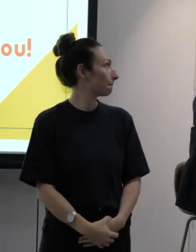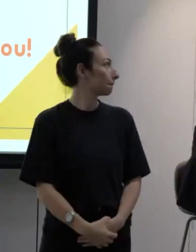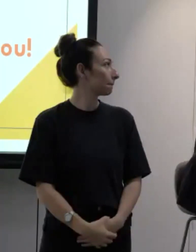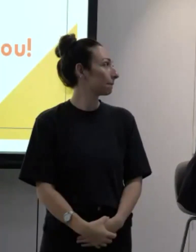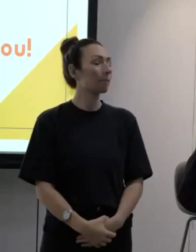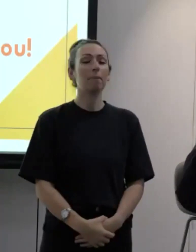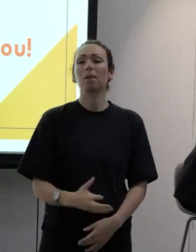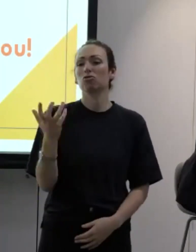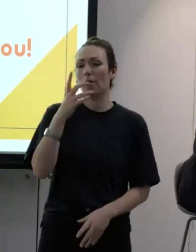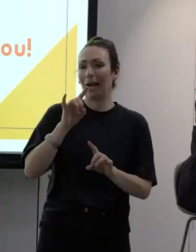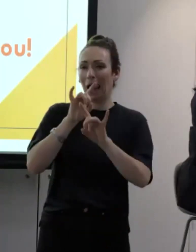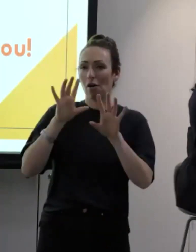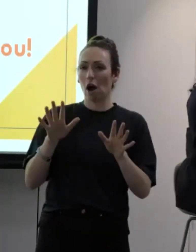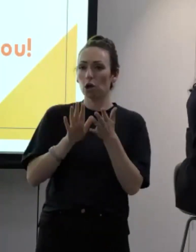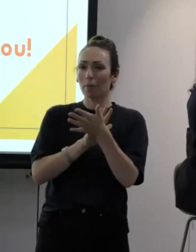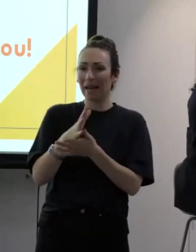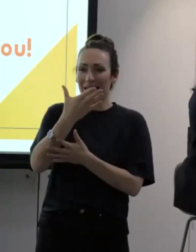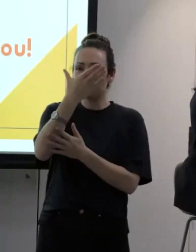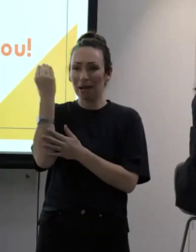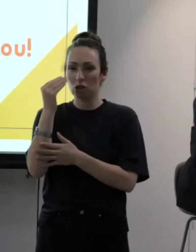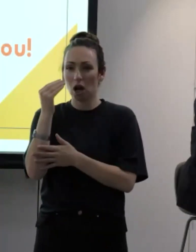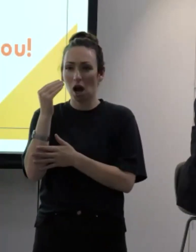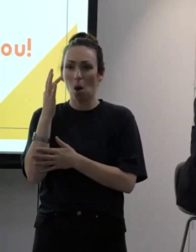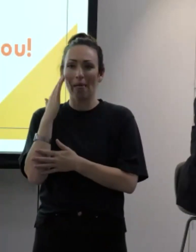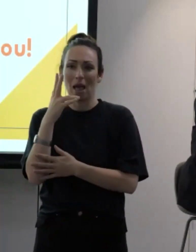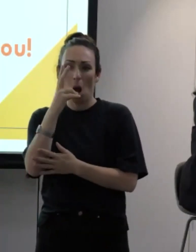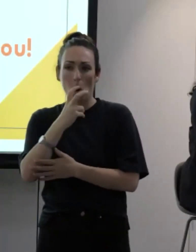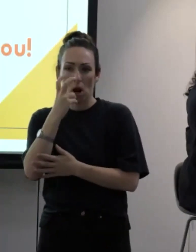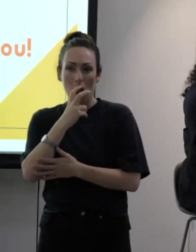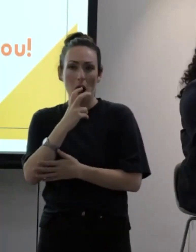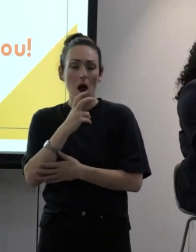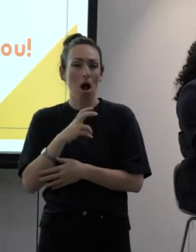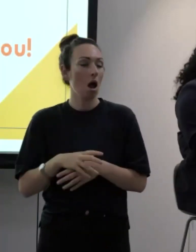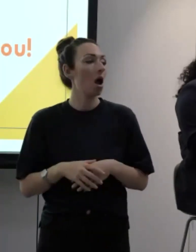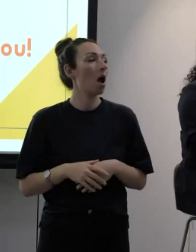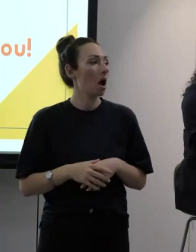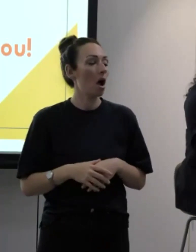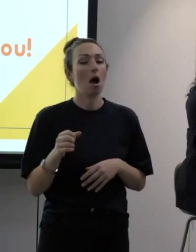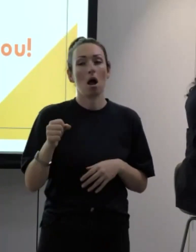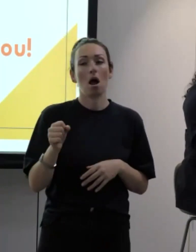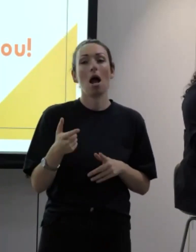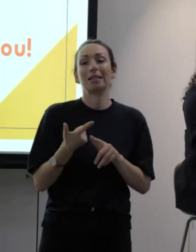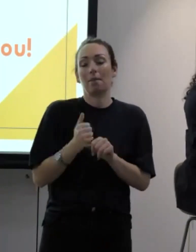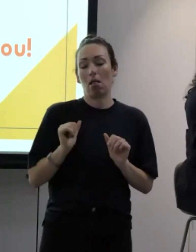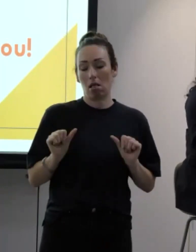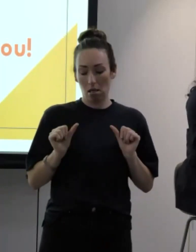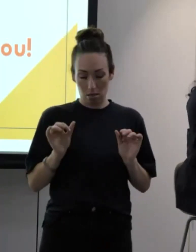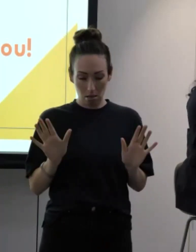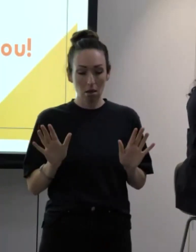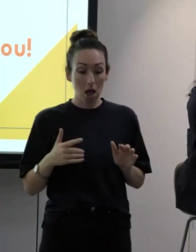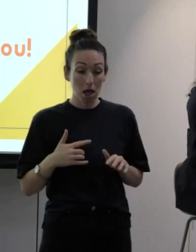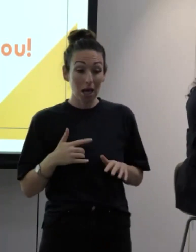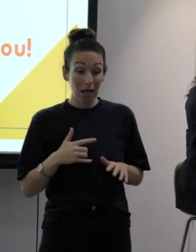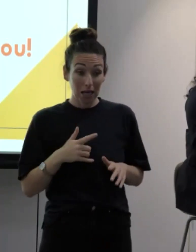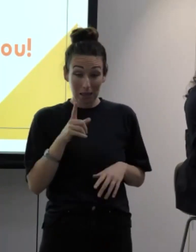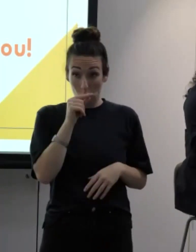Sorry, just to clarify, was that diagnosis of dementia later in life? For example. For example, okay. So of course, it's very possible for a diagnosis to be